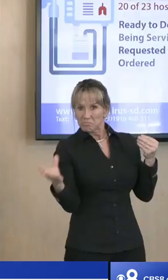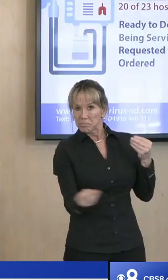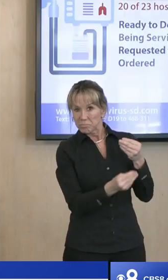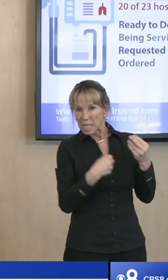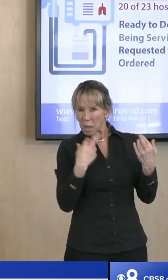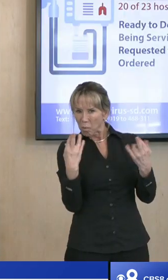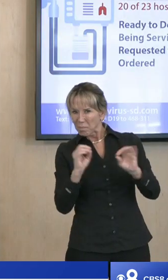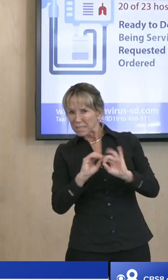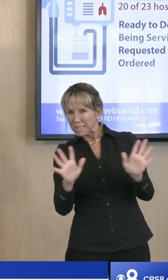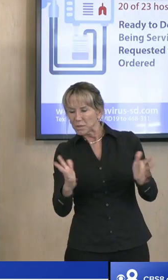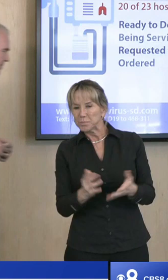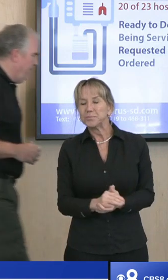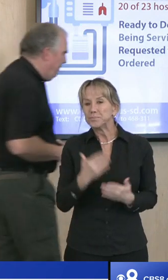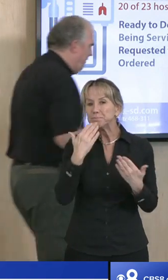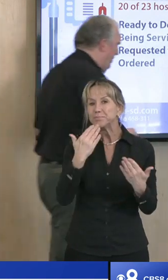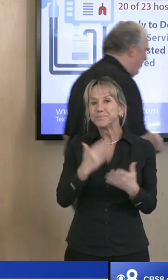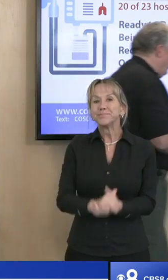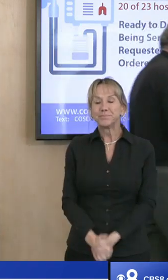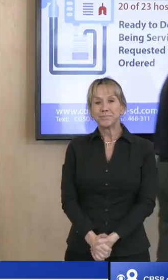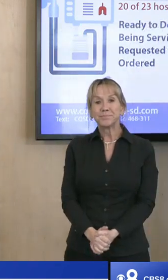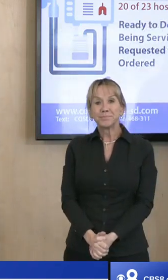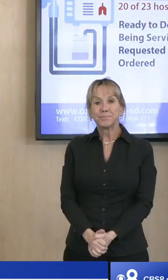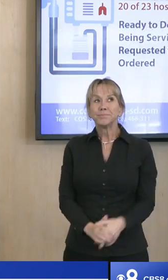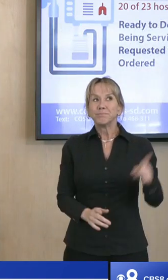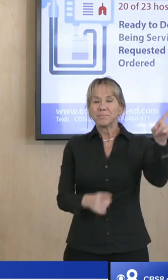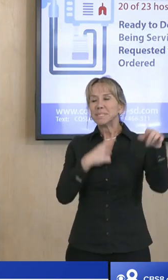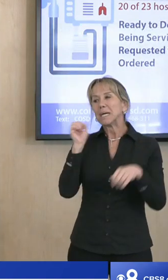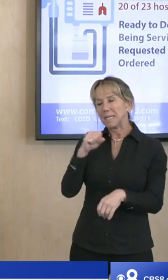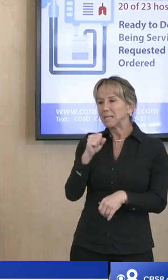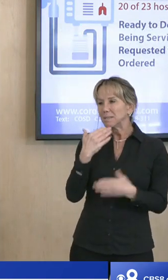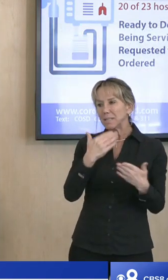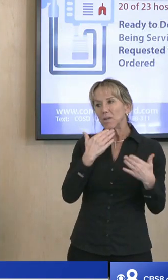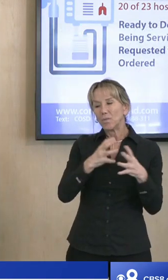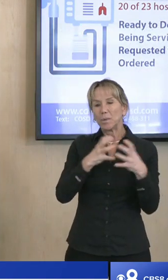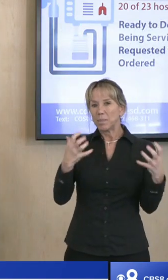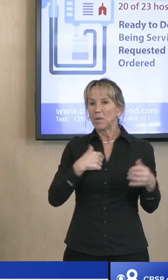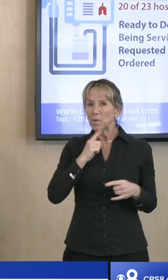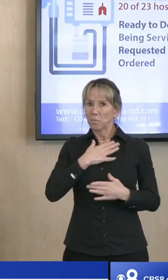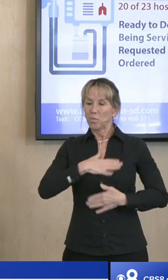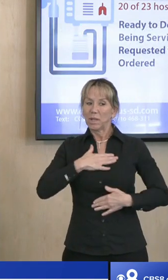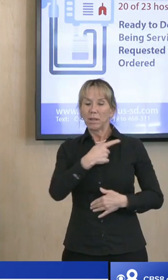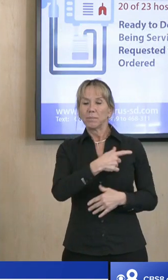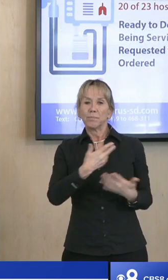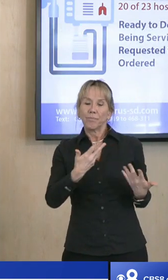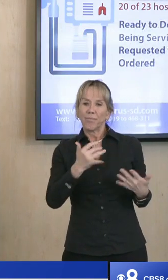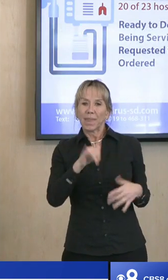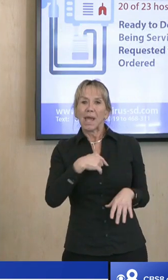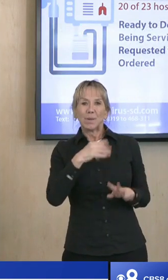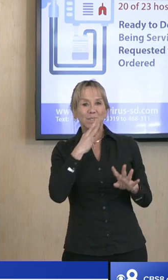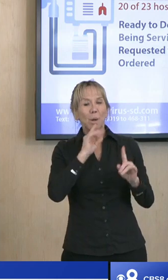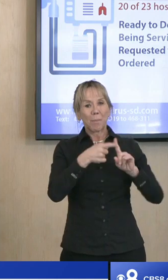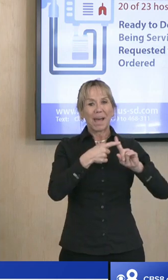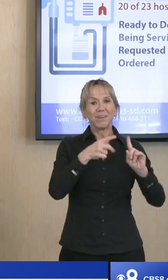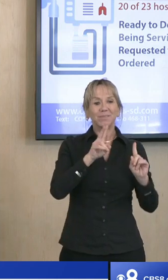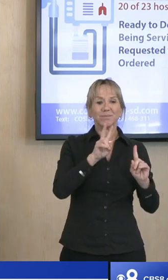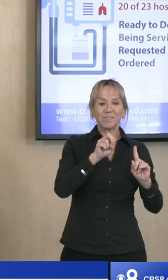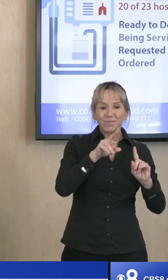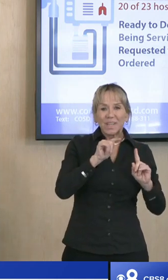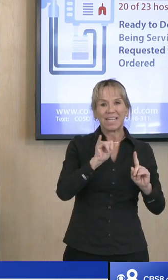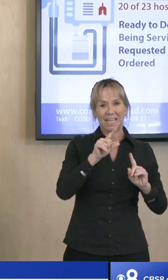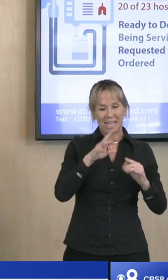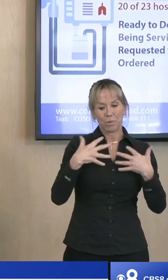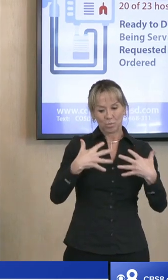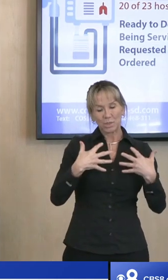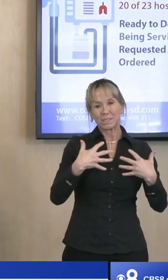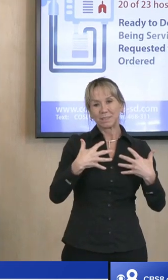up. Thank you. Yes, thank you very much. I appreciate it. Yes, I was talking about ventilators, not respirators.